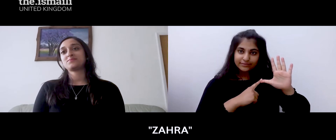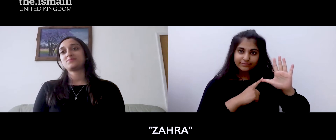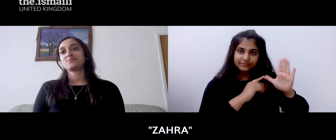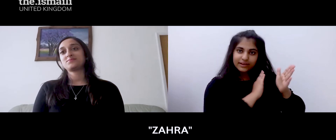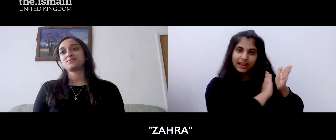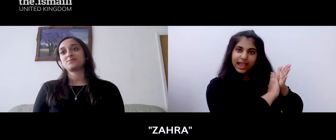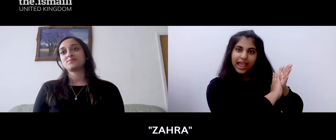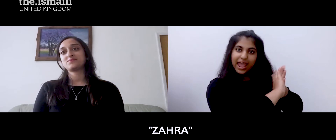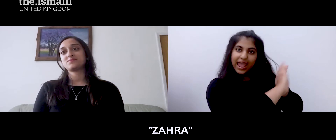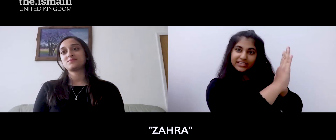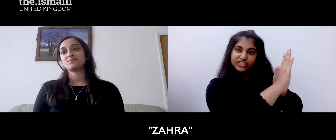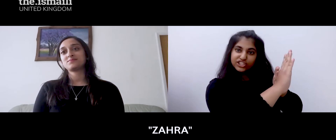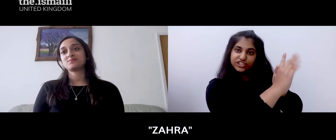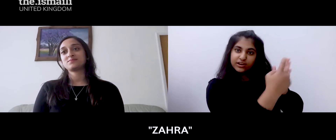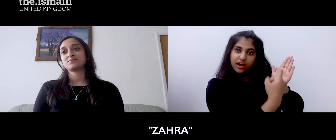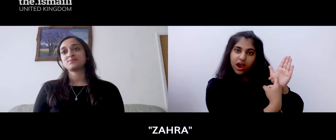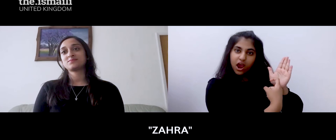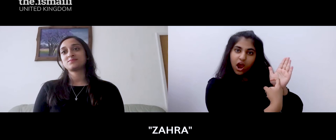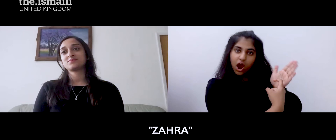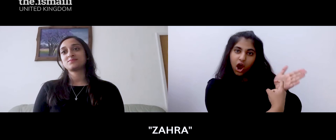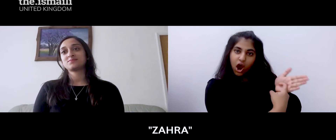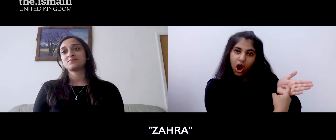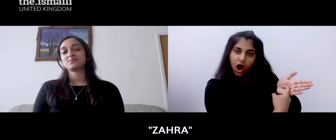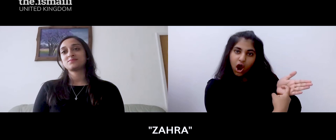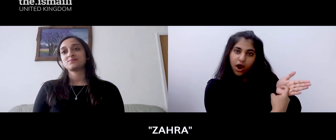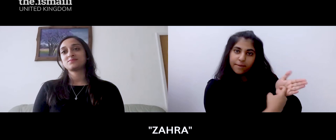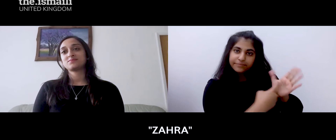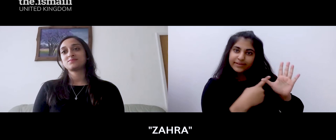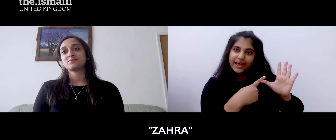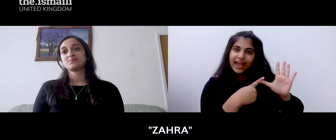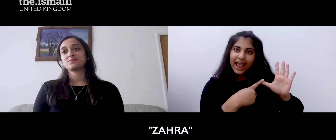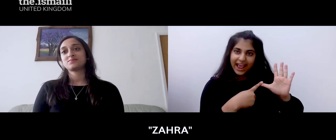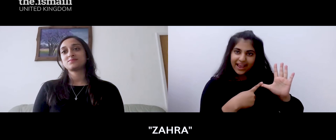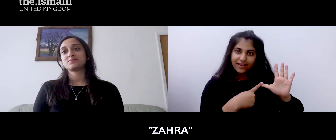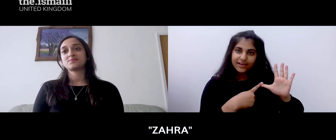A, H,